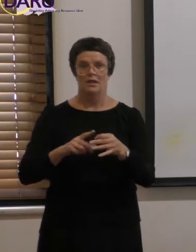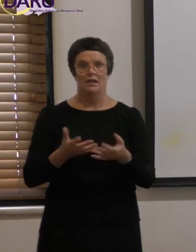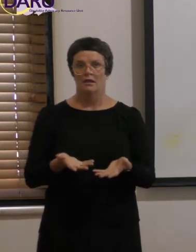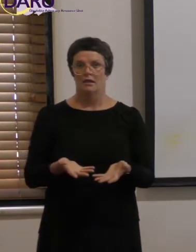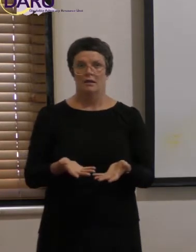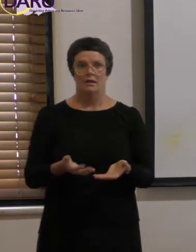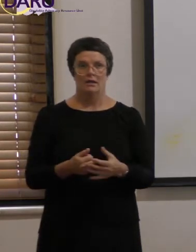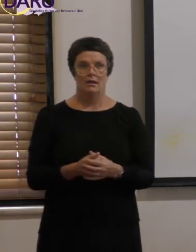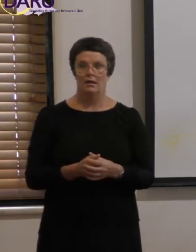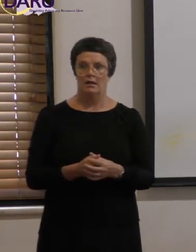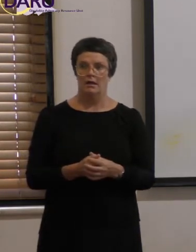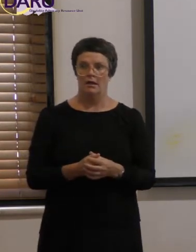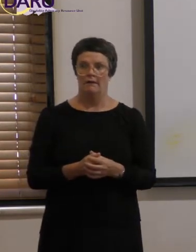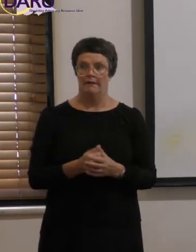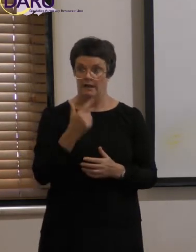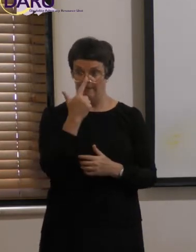very fortunate position. But